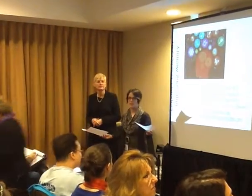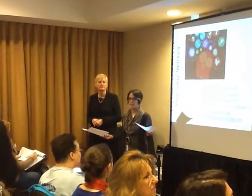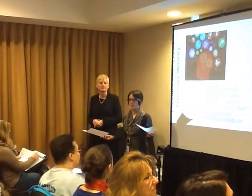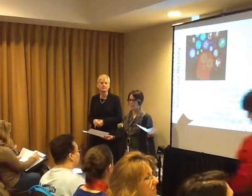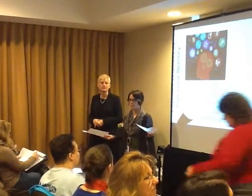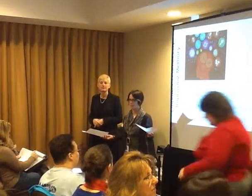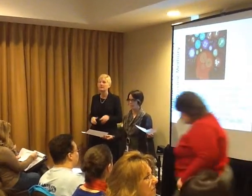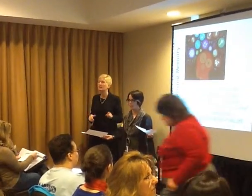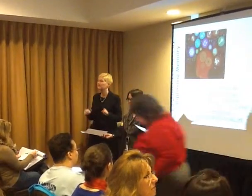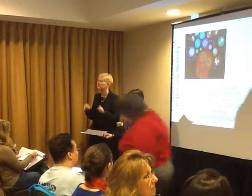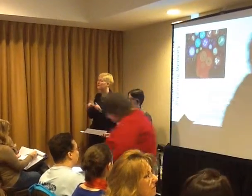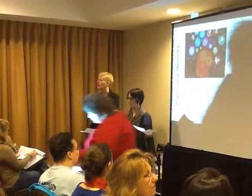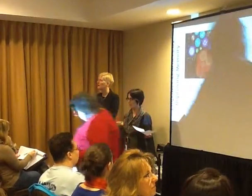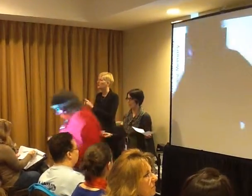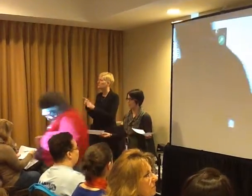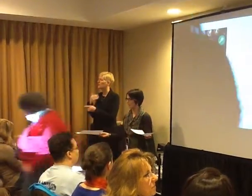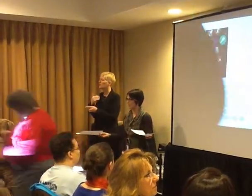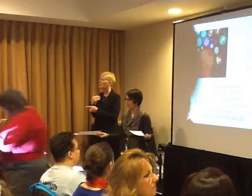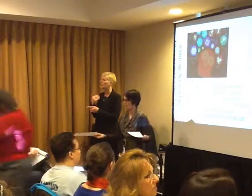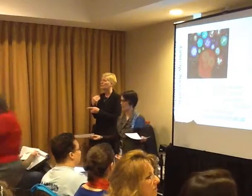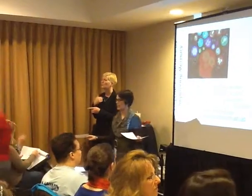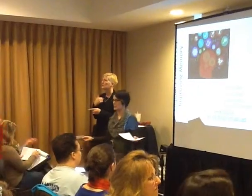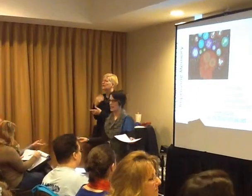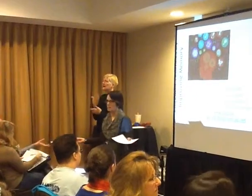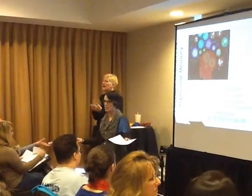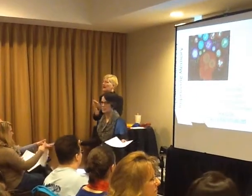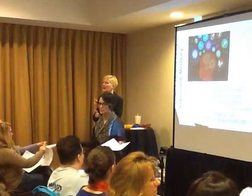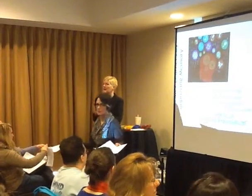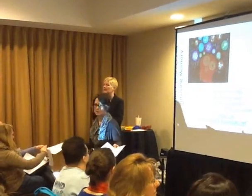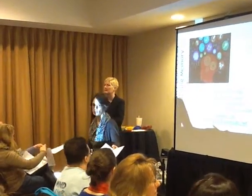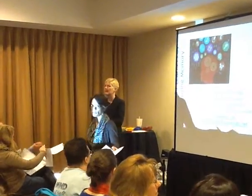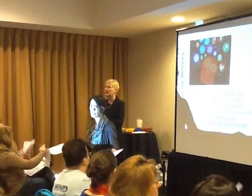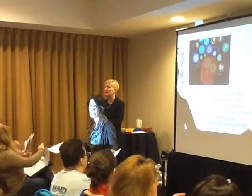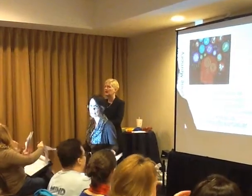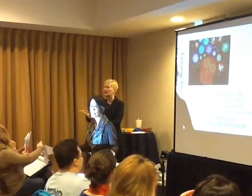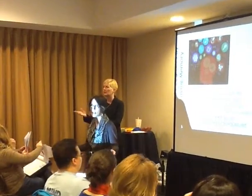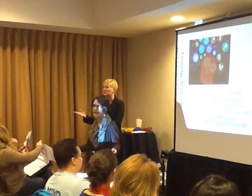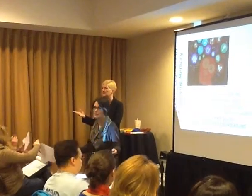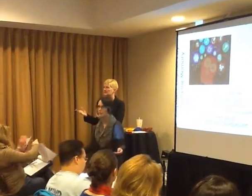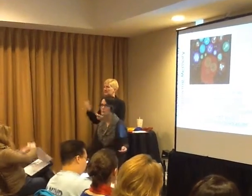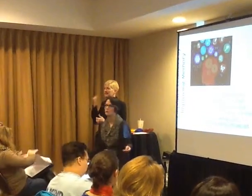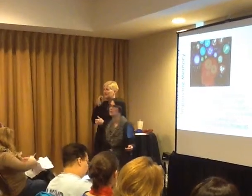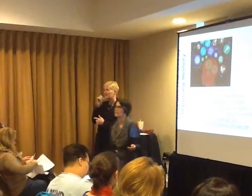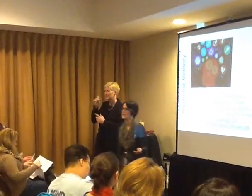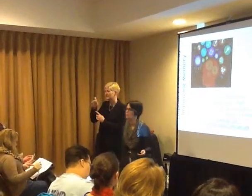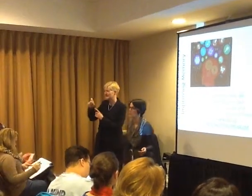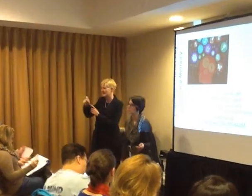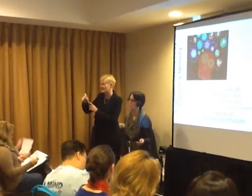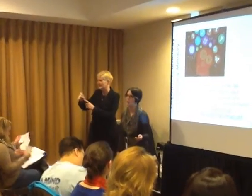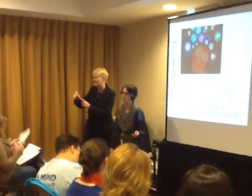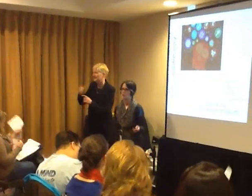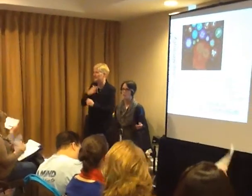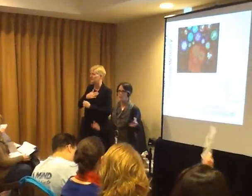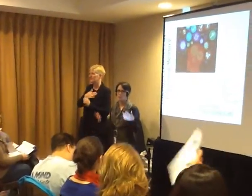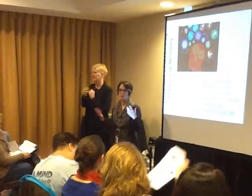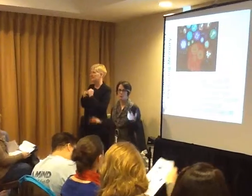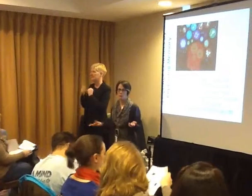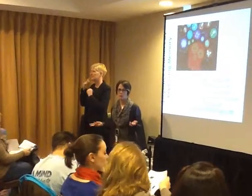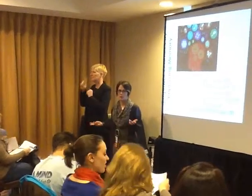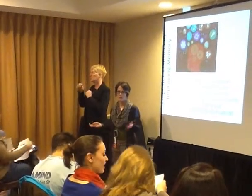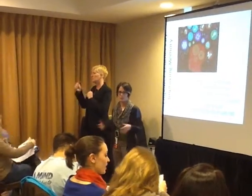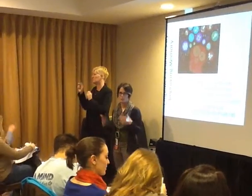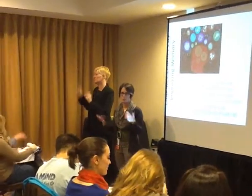some handouts. I know some of you have them on a device, an iPad or something, so if you don't need a handout, if you could save one for the